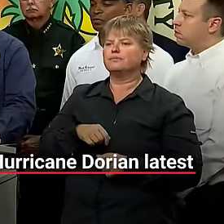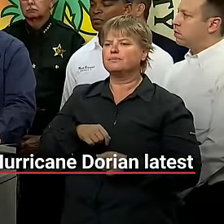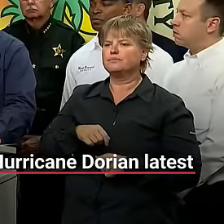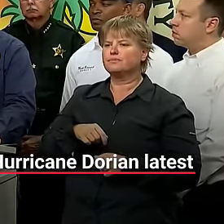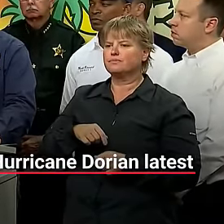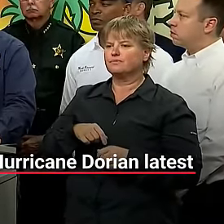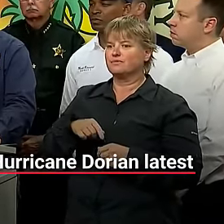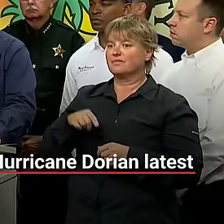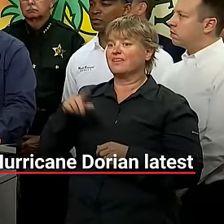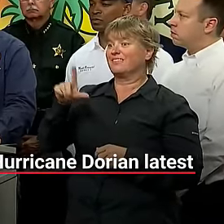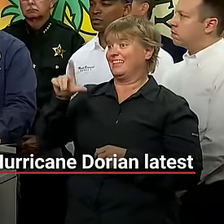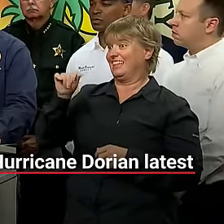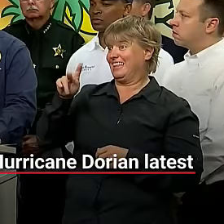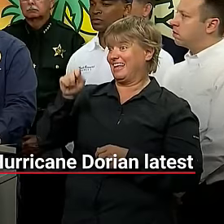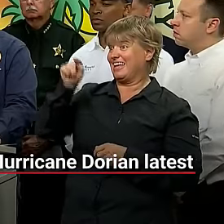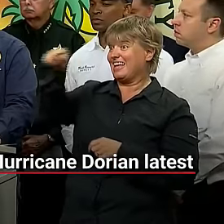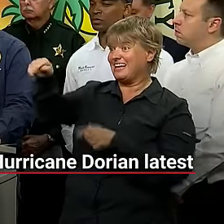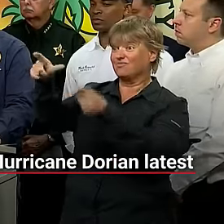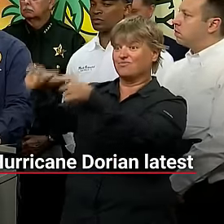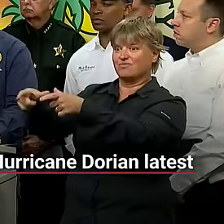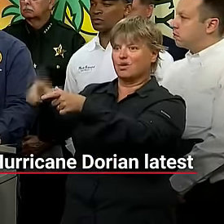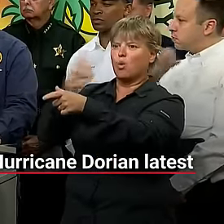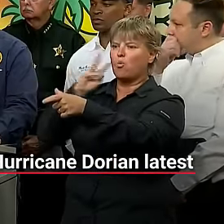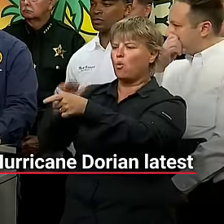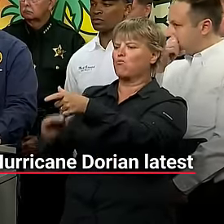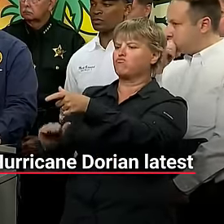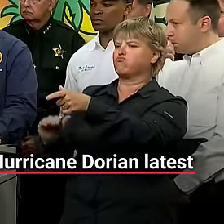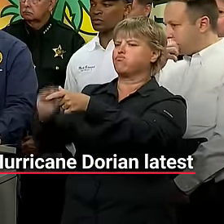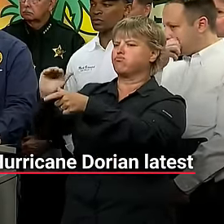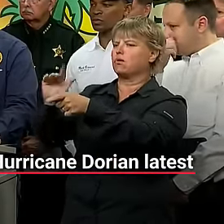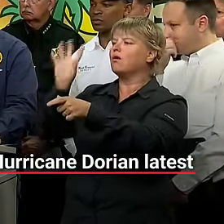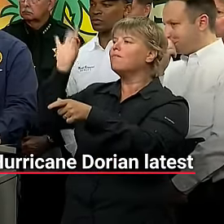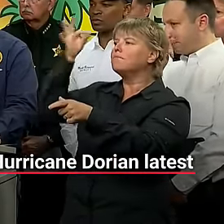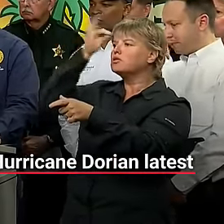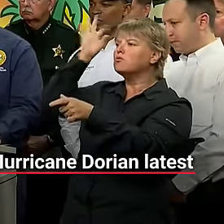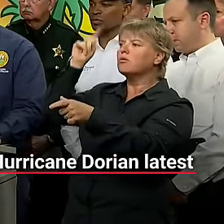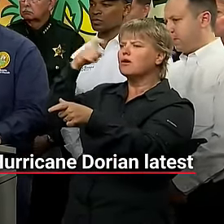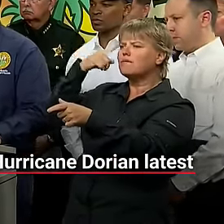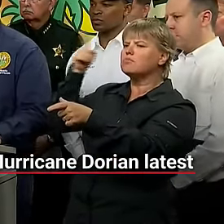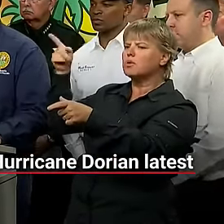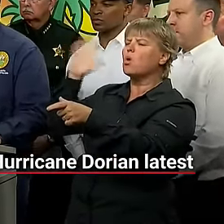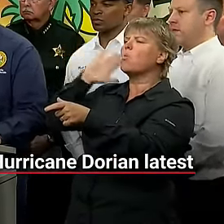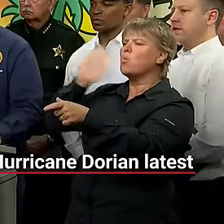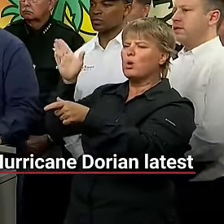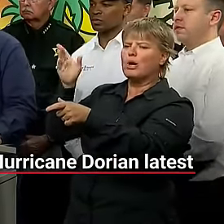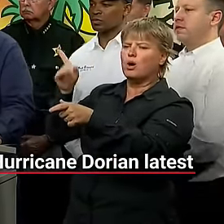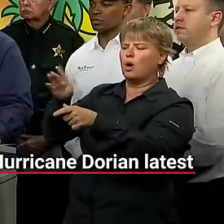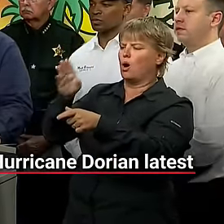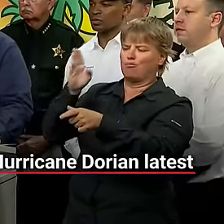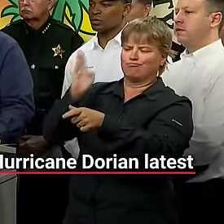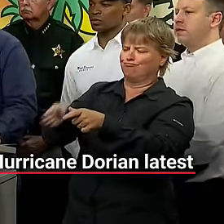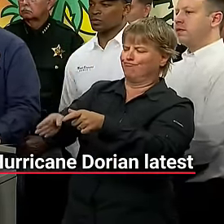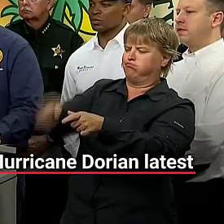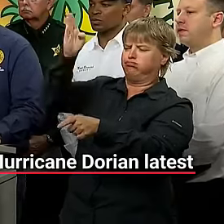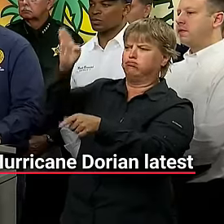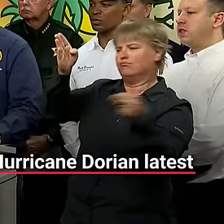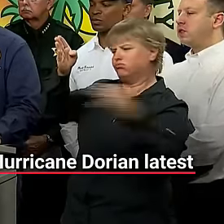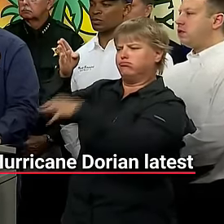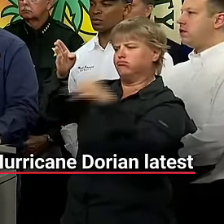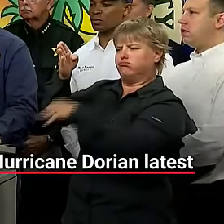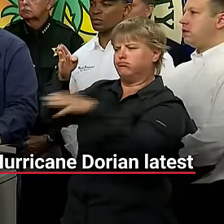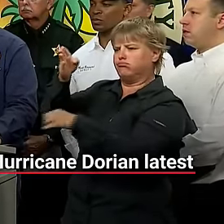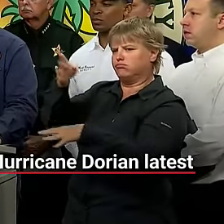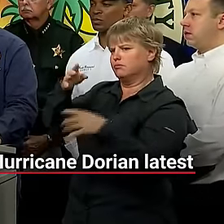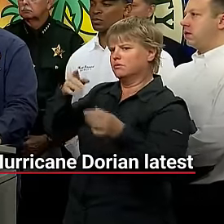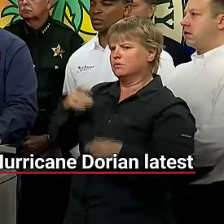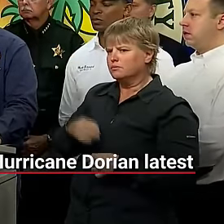protocols of how they deal with that with the federal government. Can you talk about the idea of this happening at the same time that we're expecting king tides